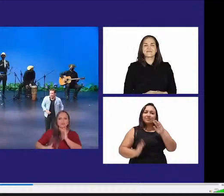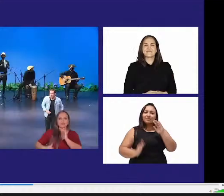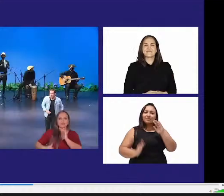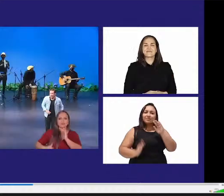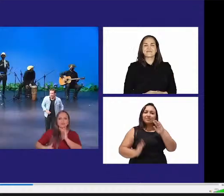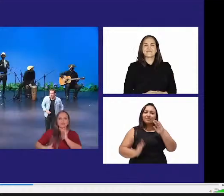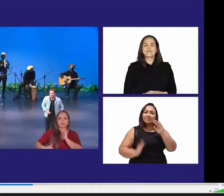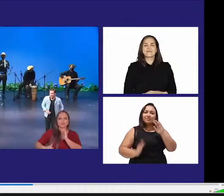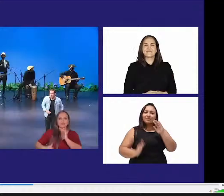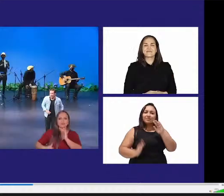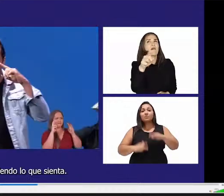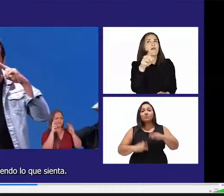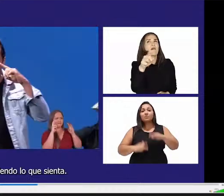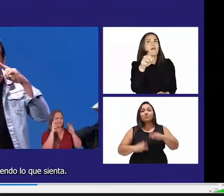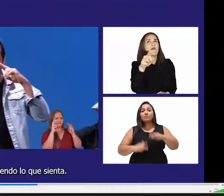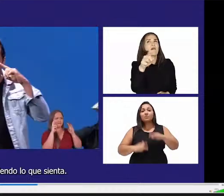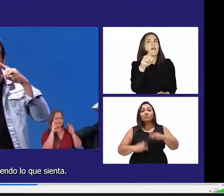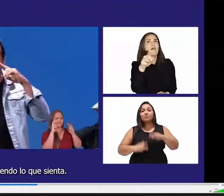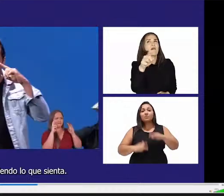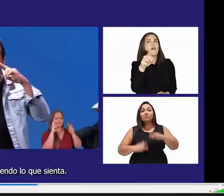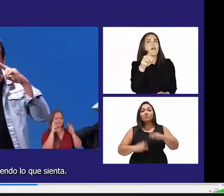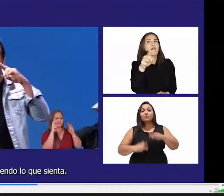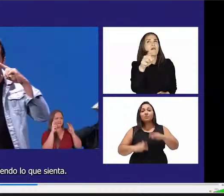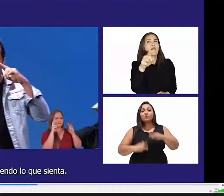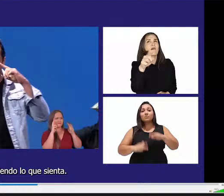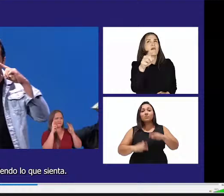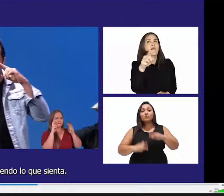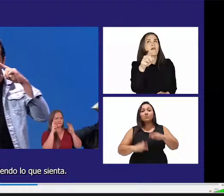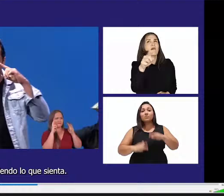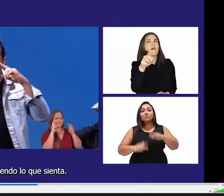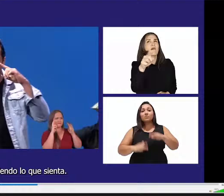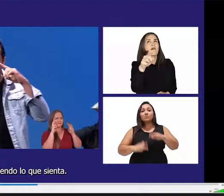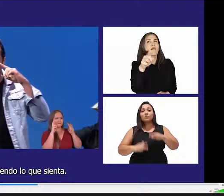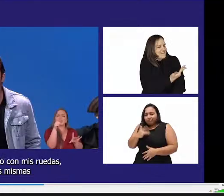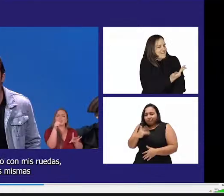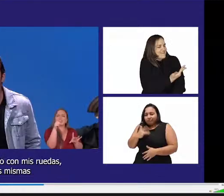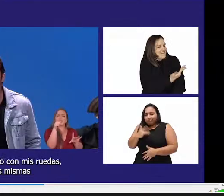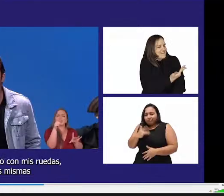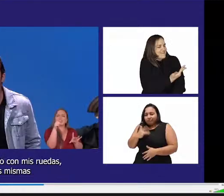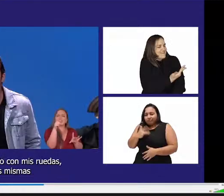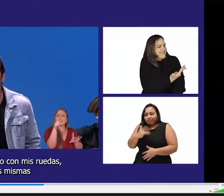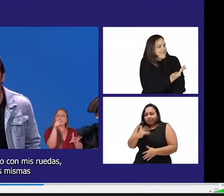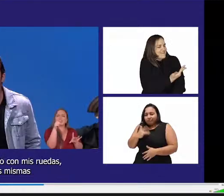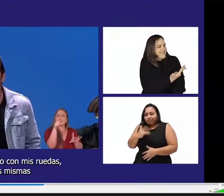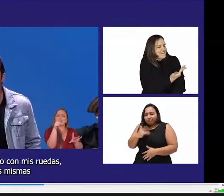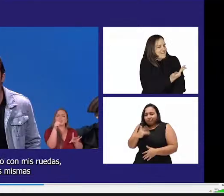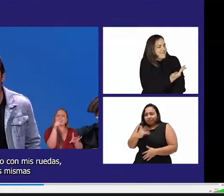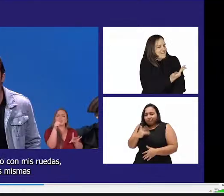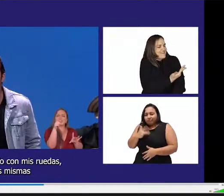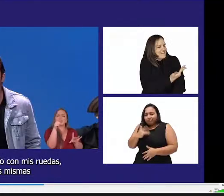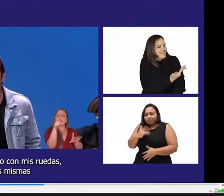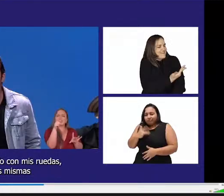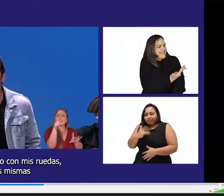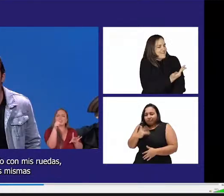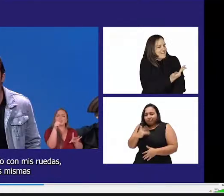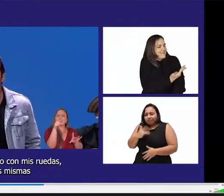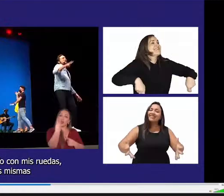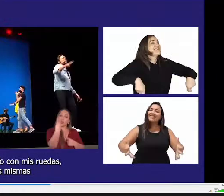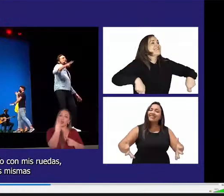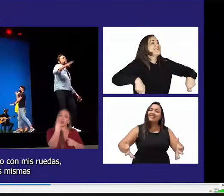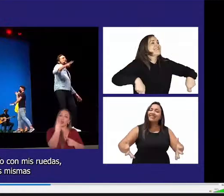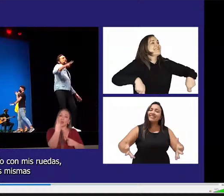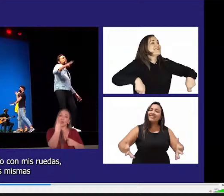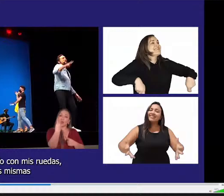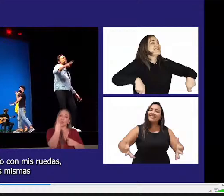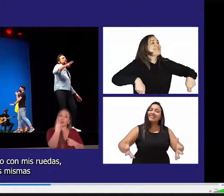because you understand what you see i fly with my wheels